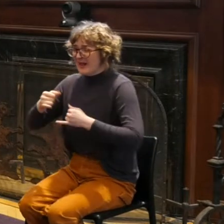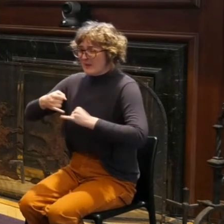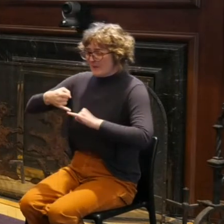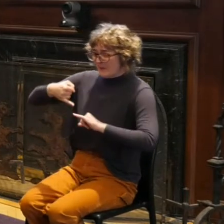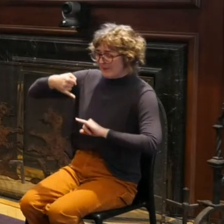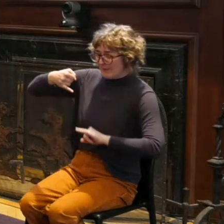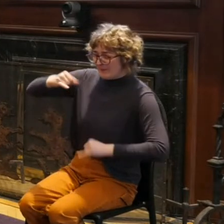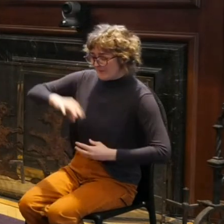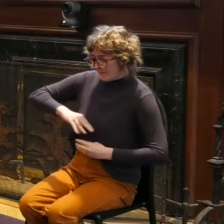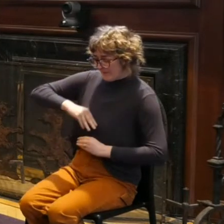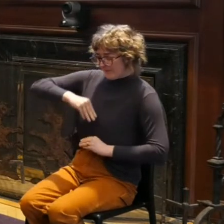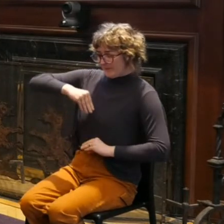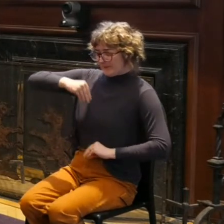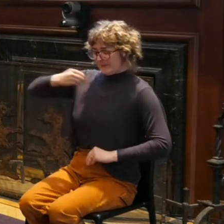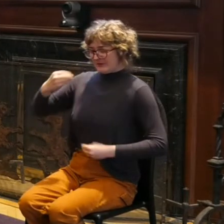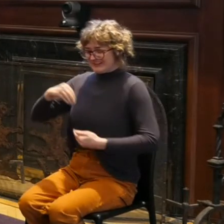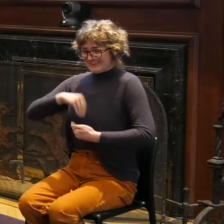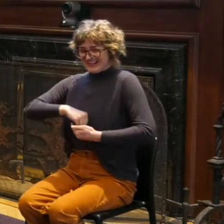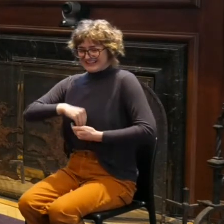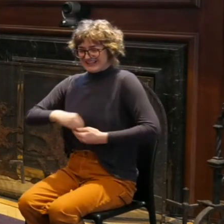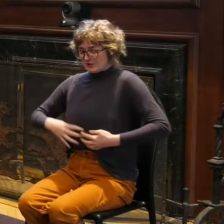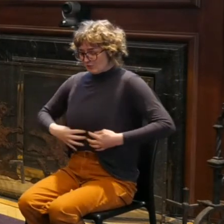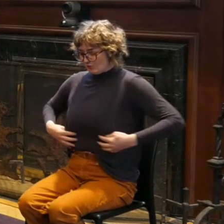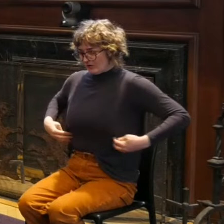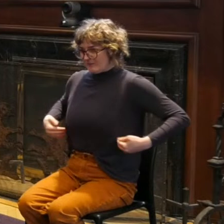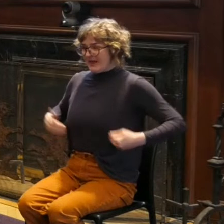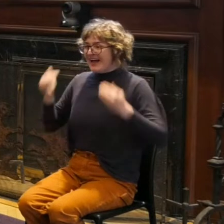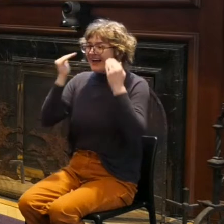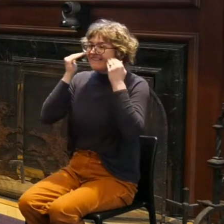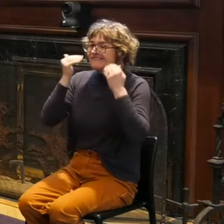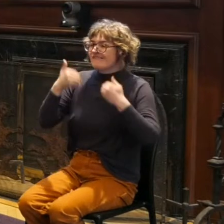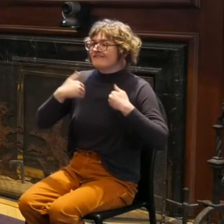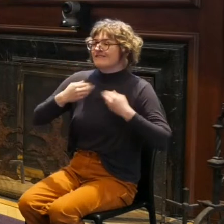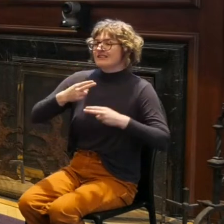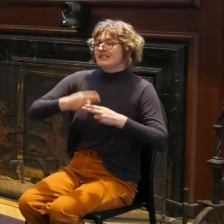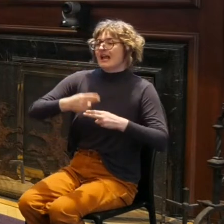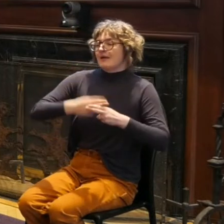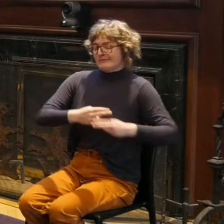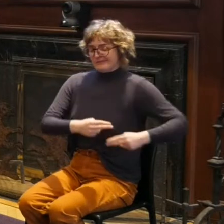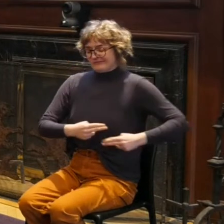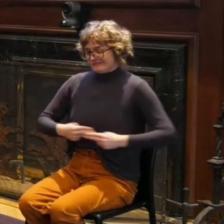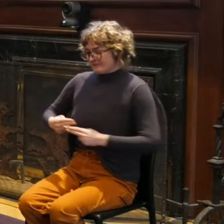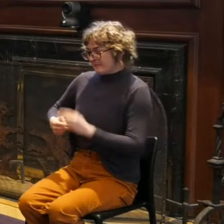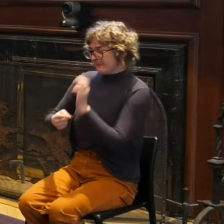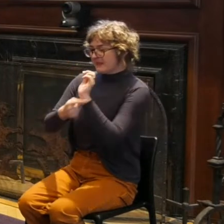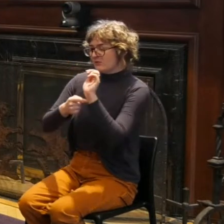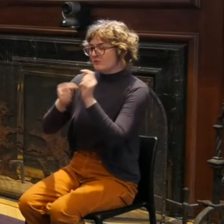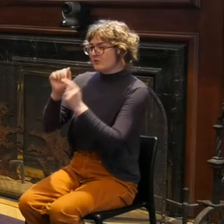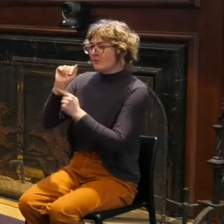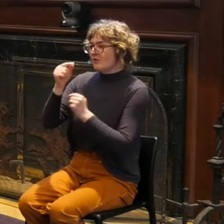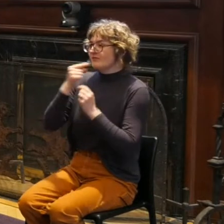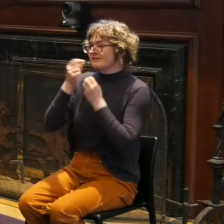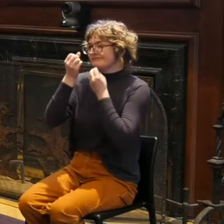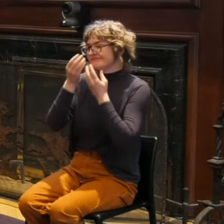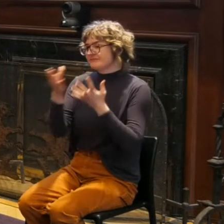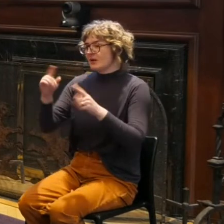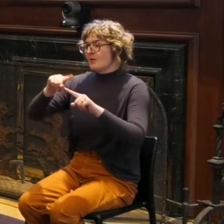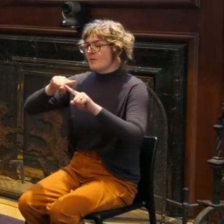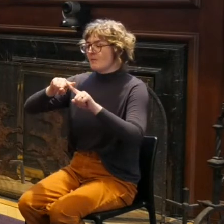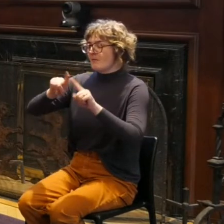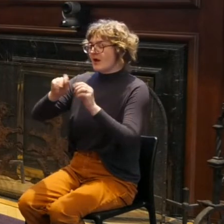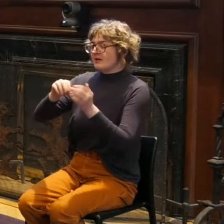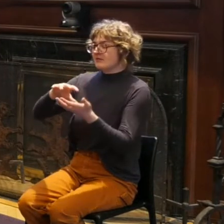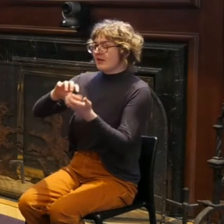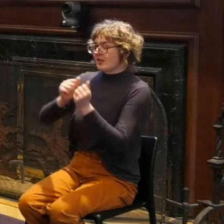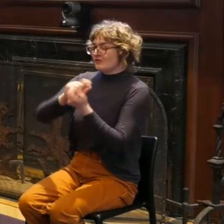the insides until his ribs have names. His wrist bones tell stories, but he learns to translate